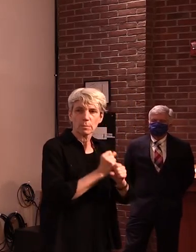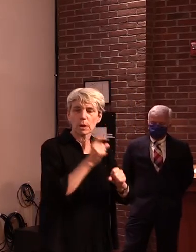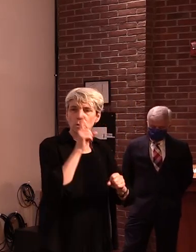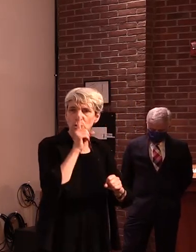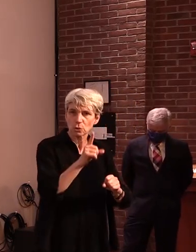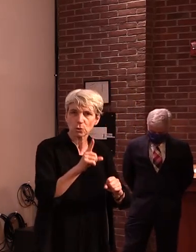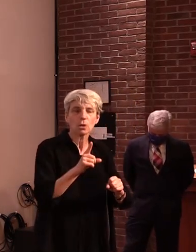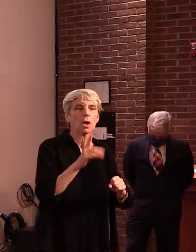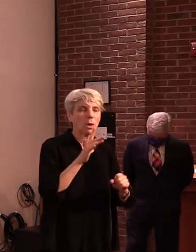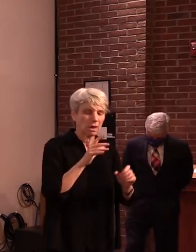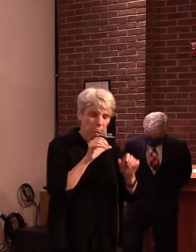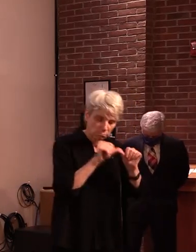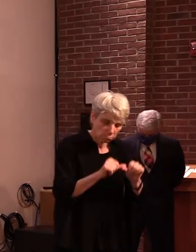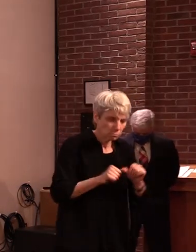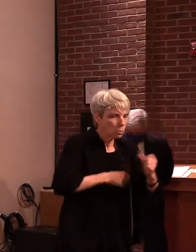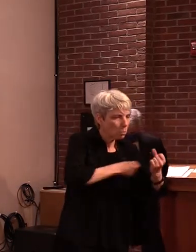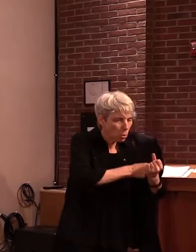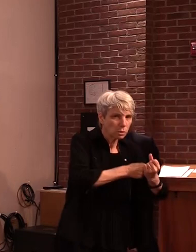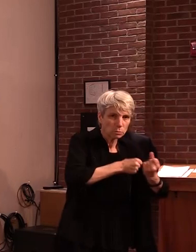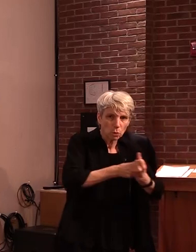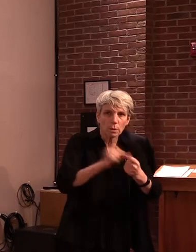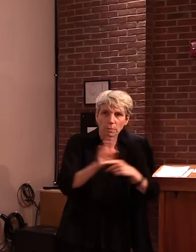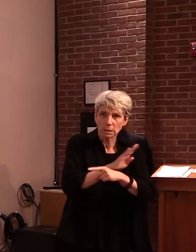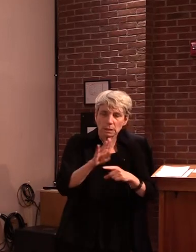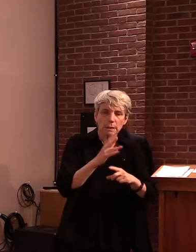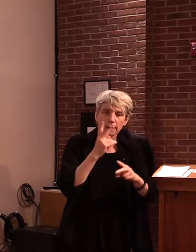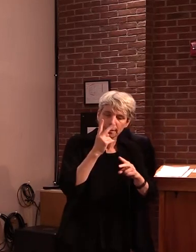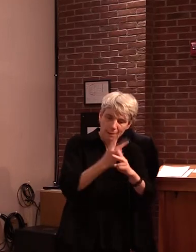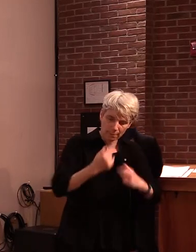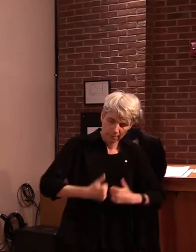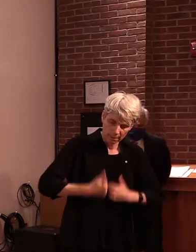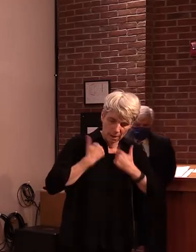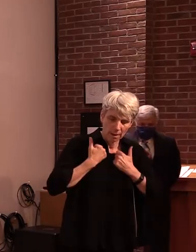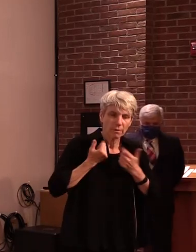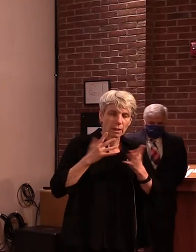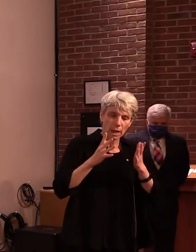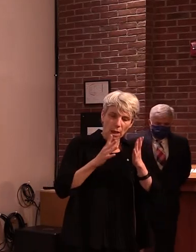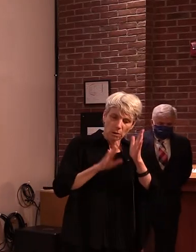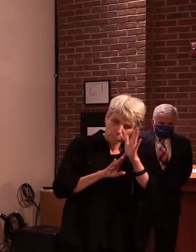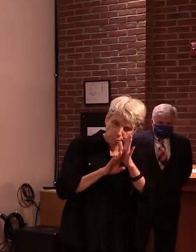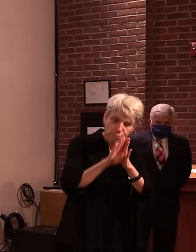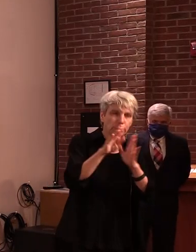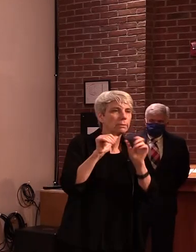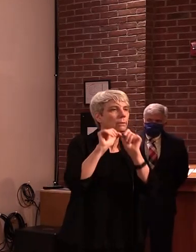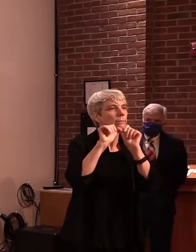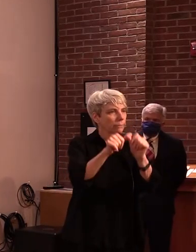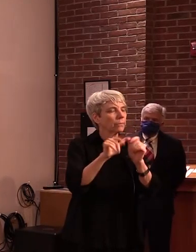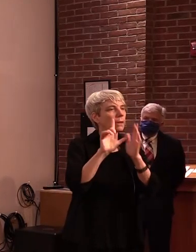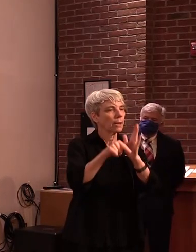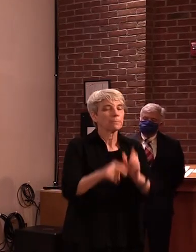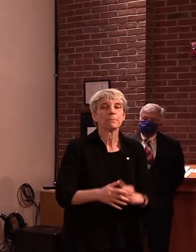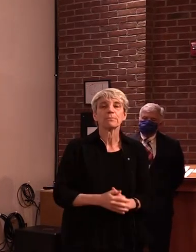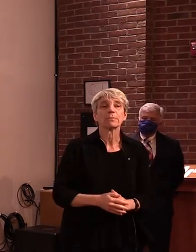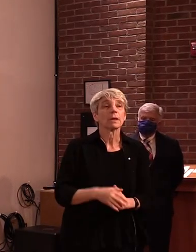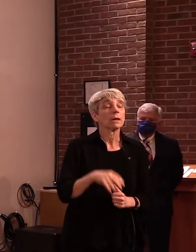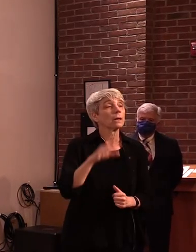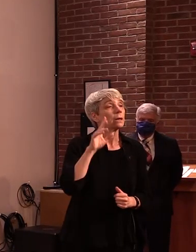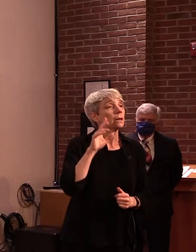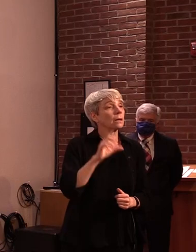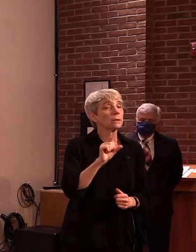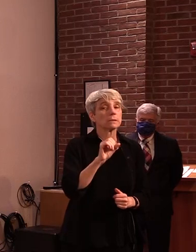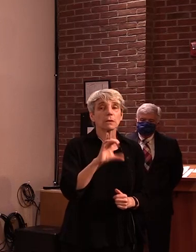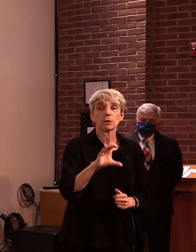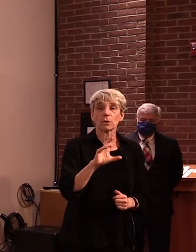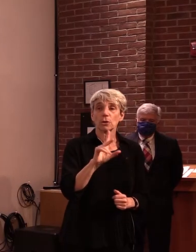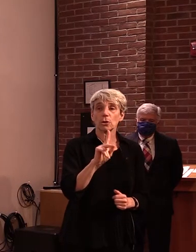we're helping those businesses survive so they can thrive in the future. Secretary Curley, anything you can offer